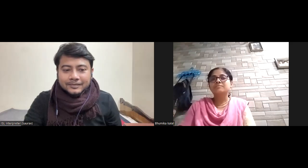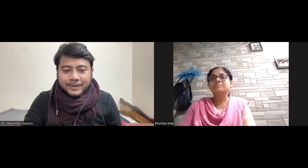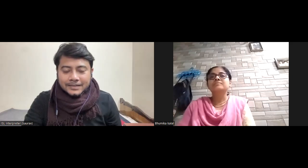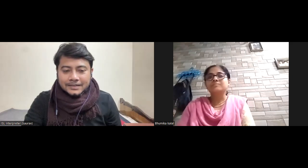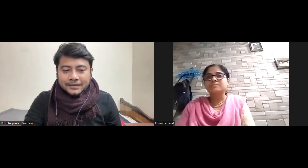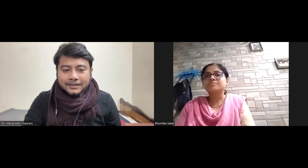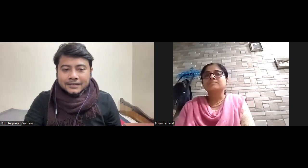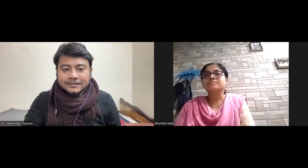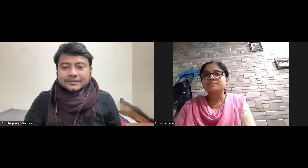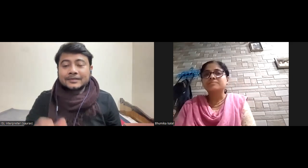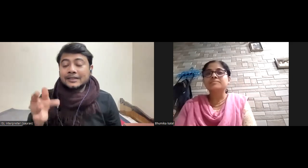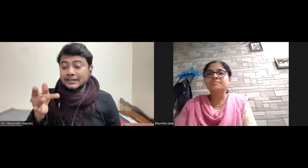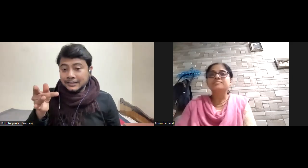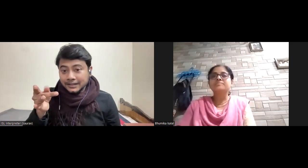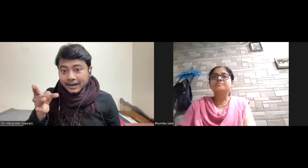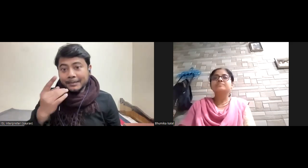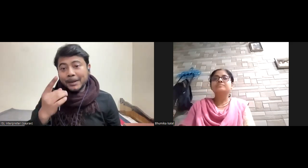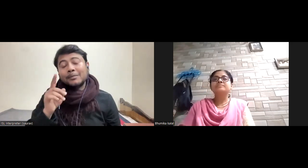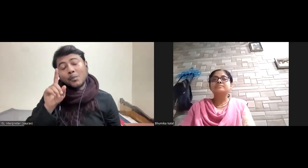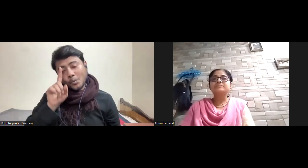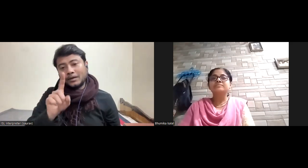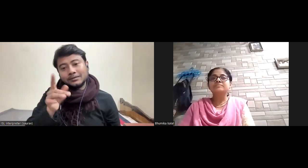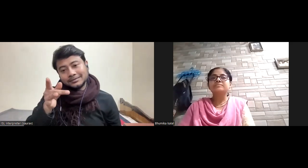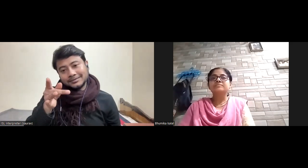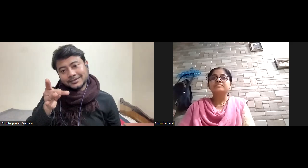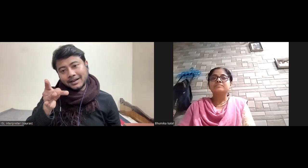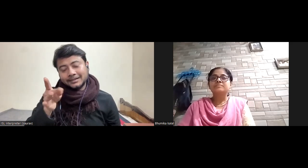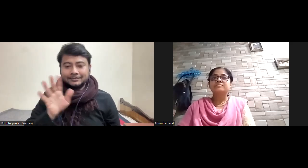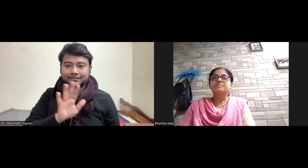So it is makes just sense, chanting. Mataji. Hmm.